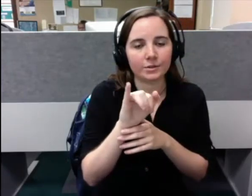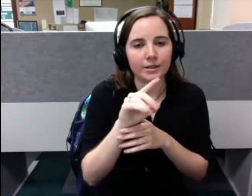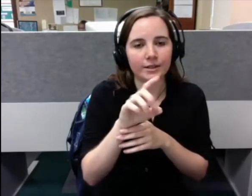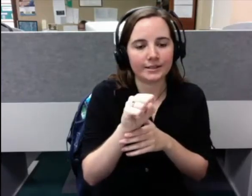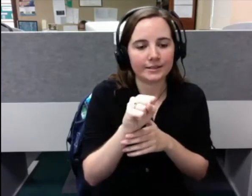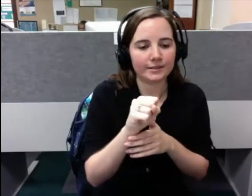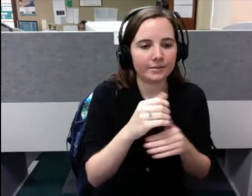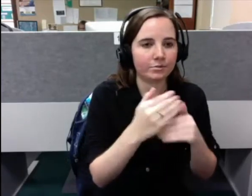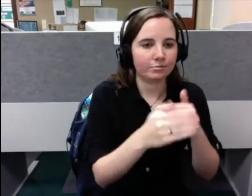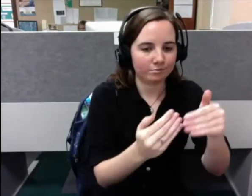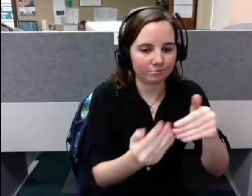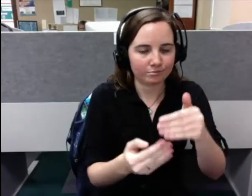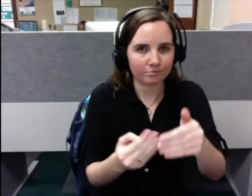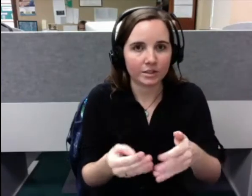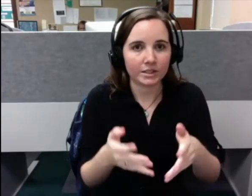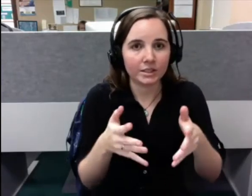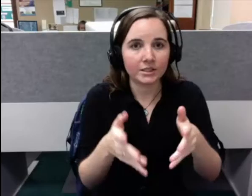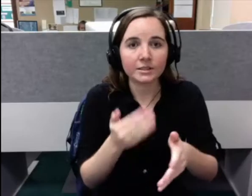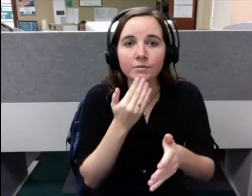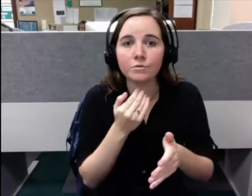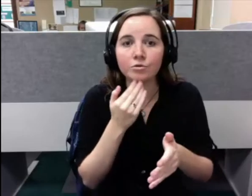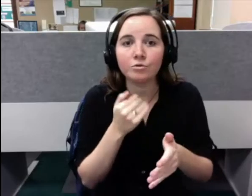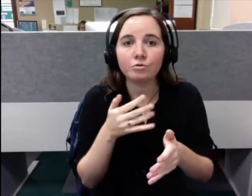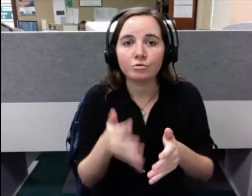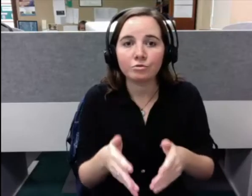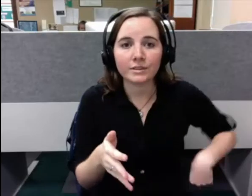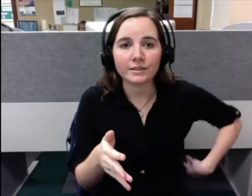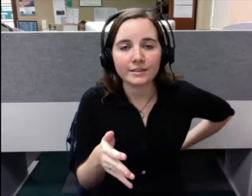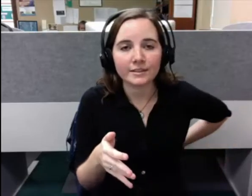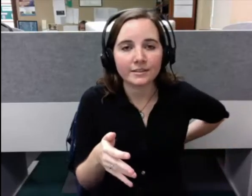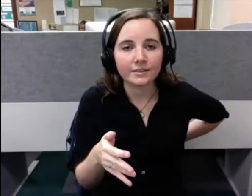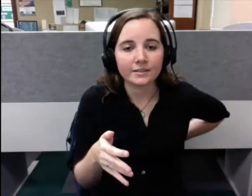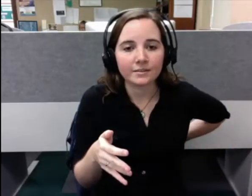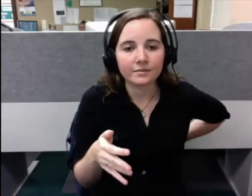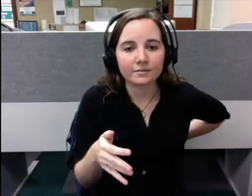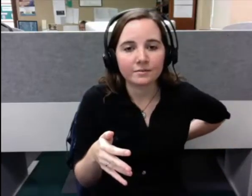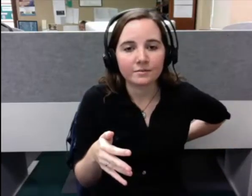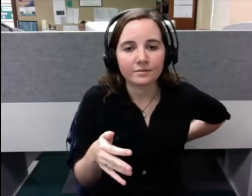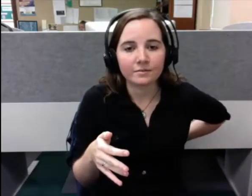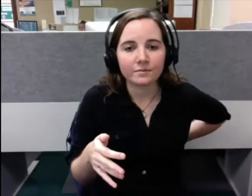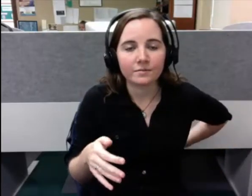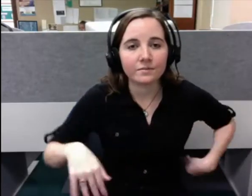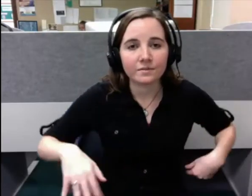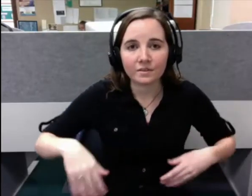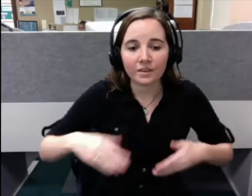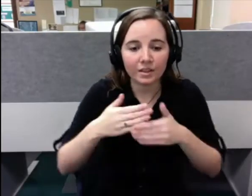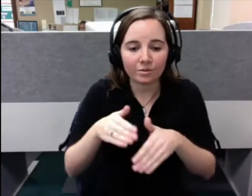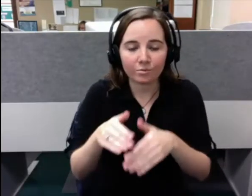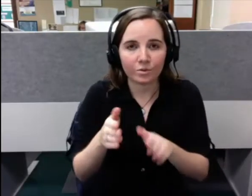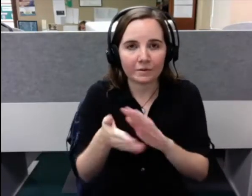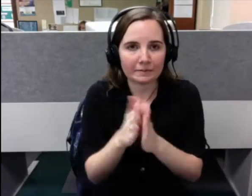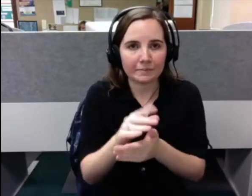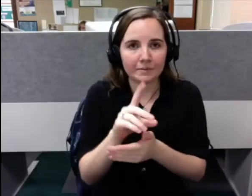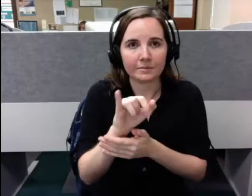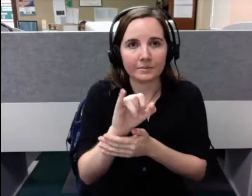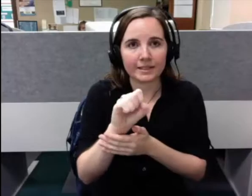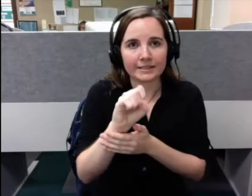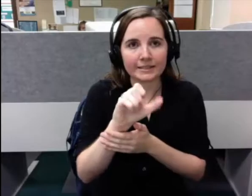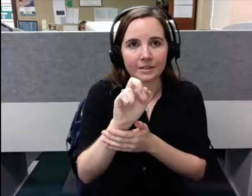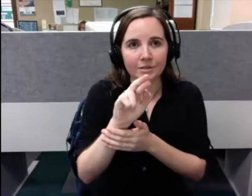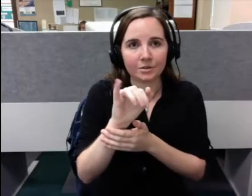structures known as amino acids, and the remaining sugars that have not yet been broken down in your mouth will be turned into